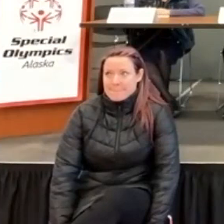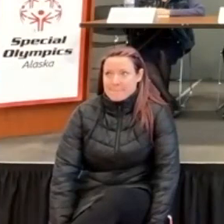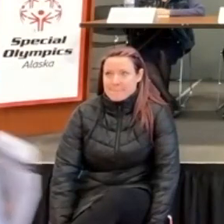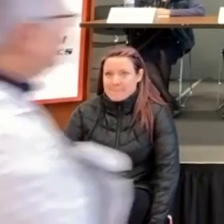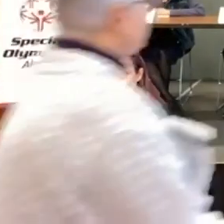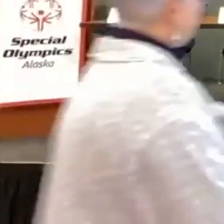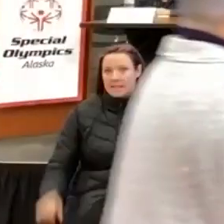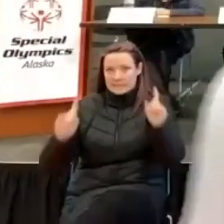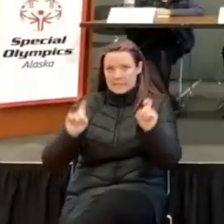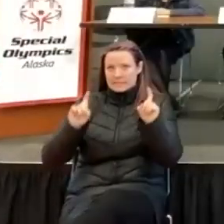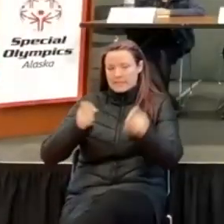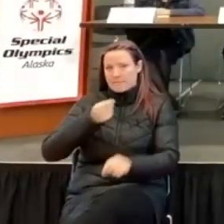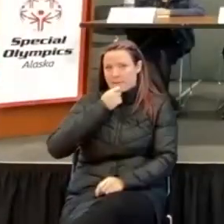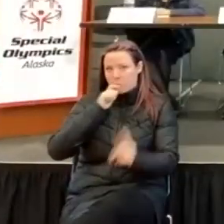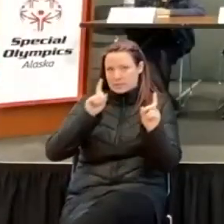Testing, testing.